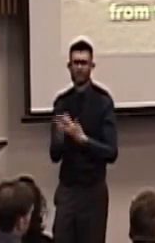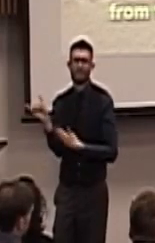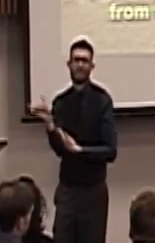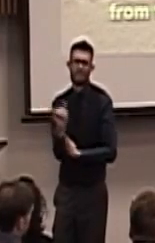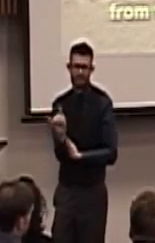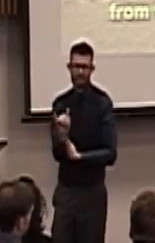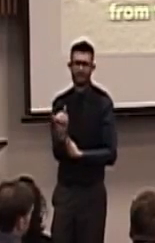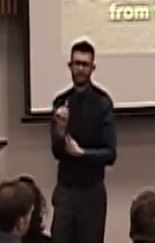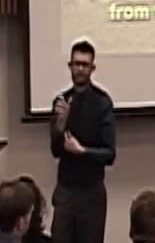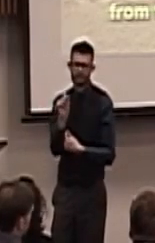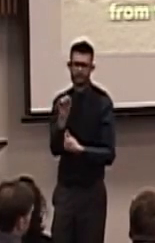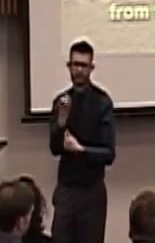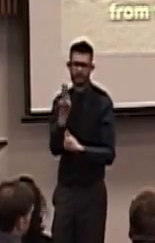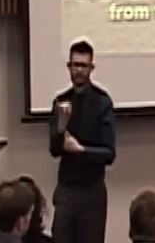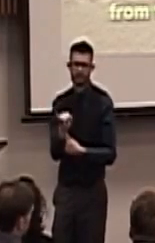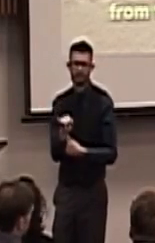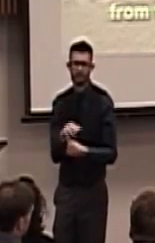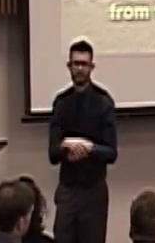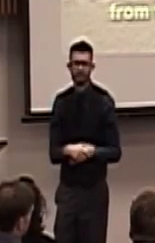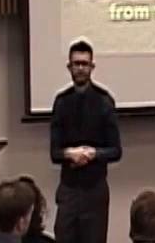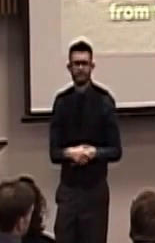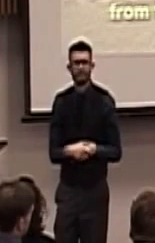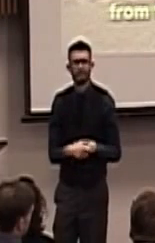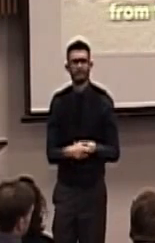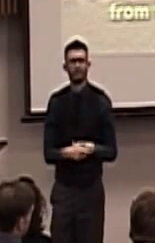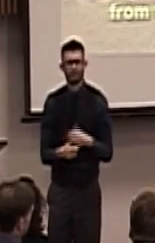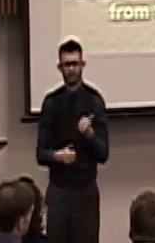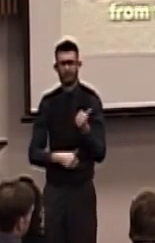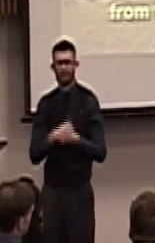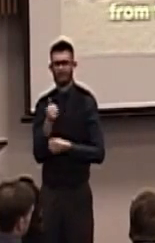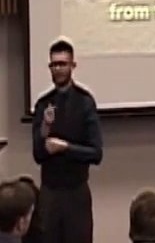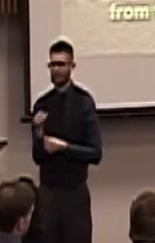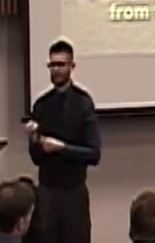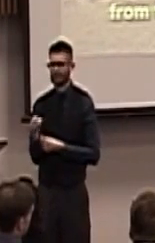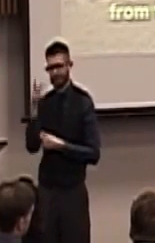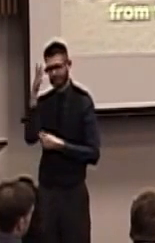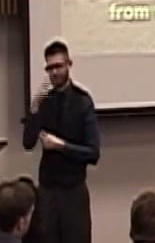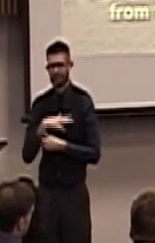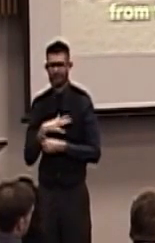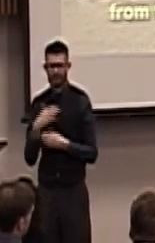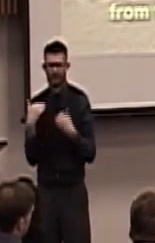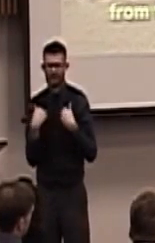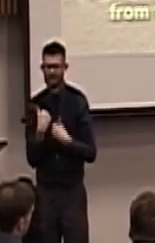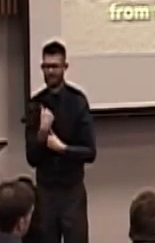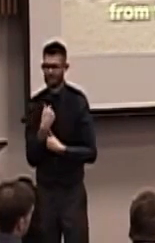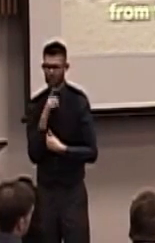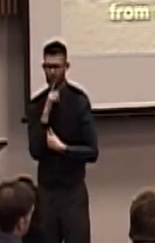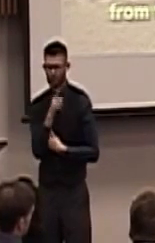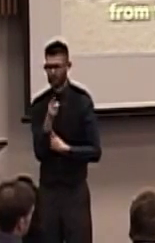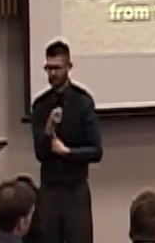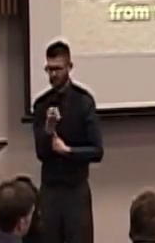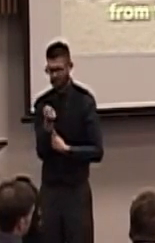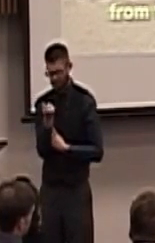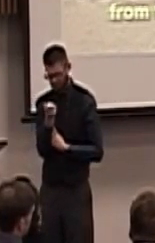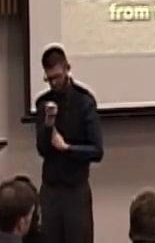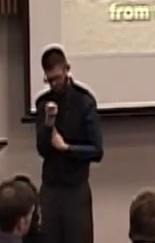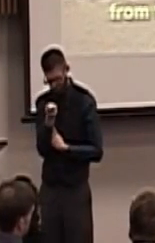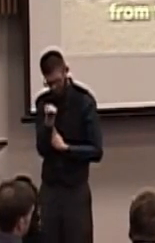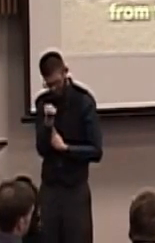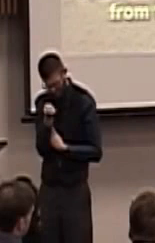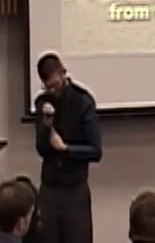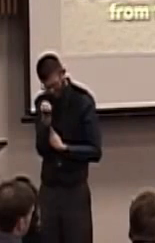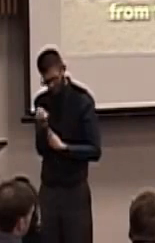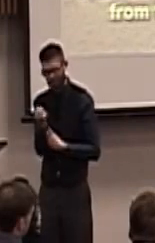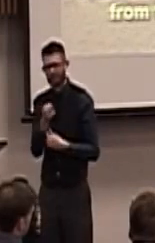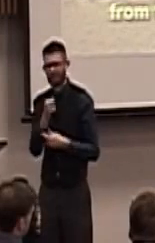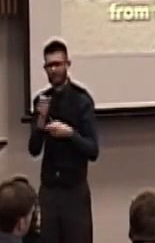curriculum and so forth. Most of these guys have had very little opportunity to have much of